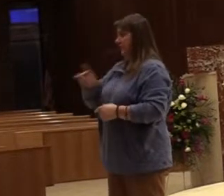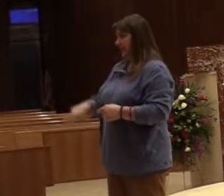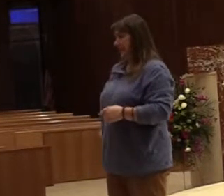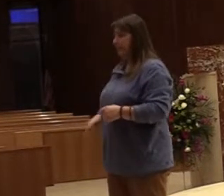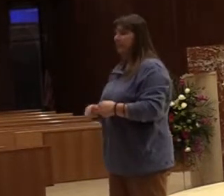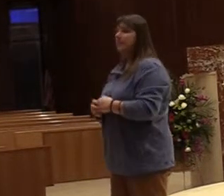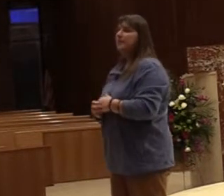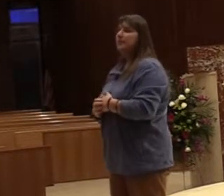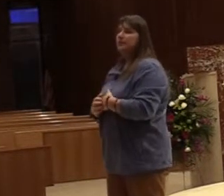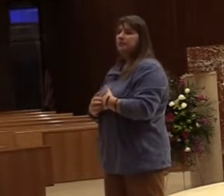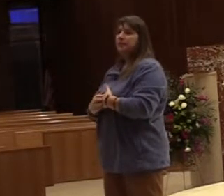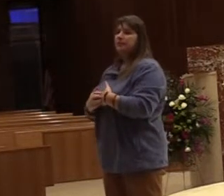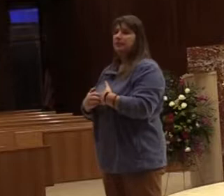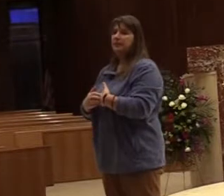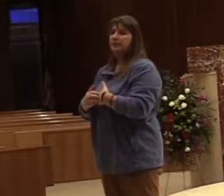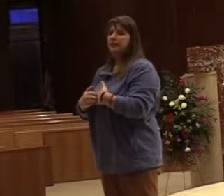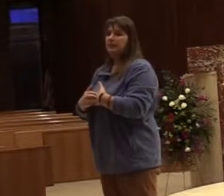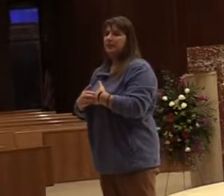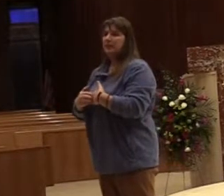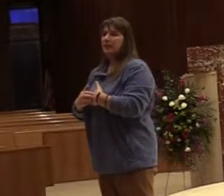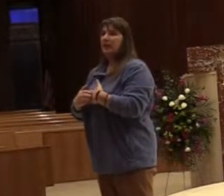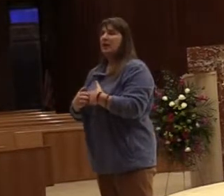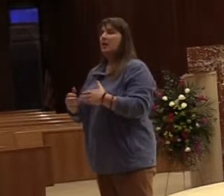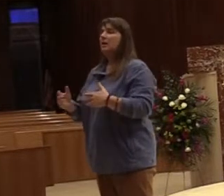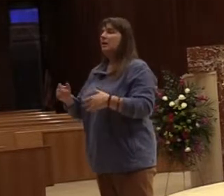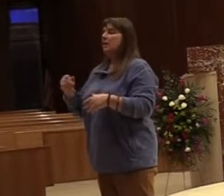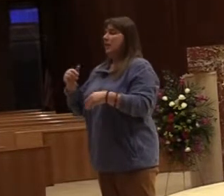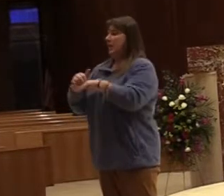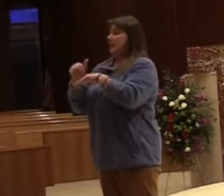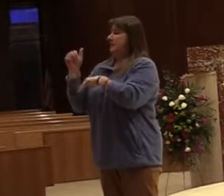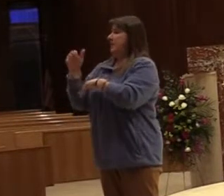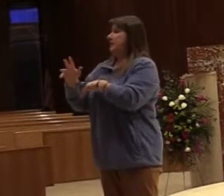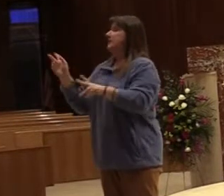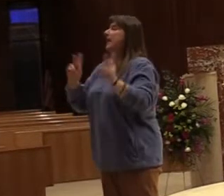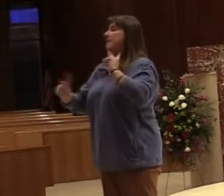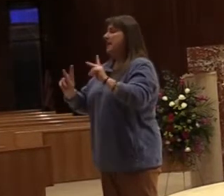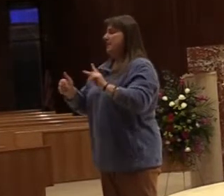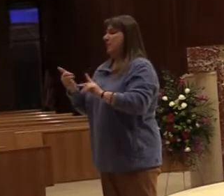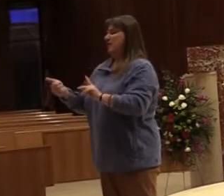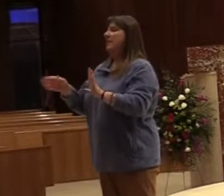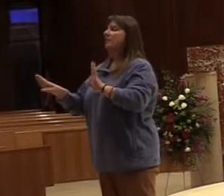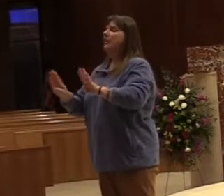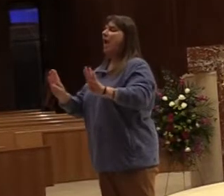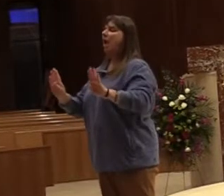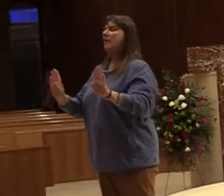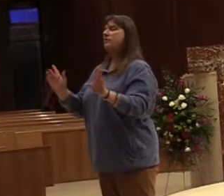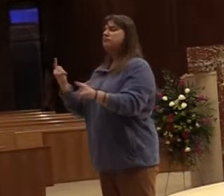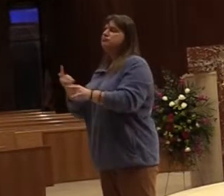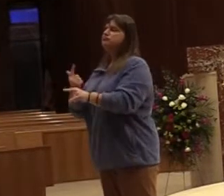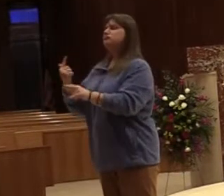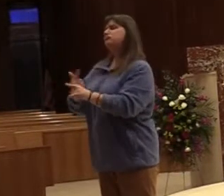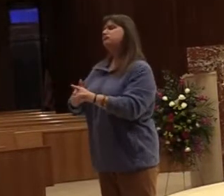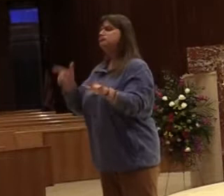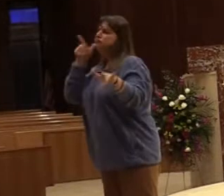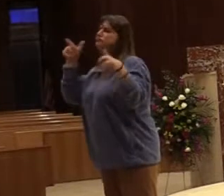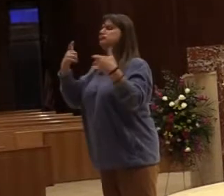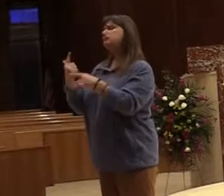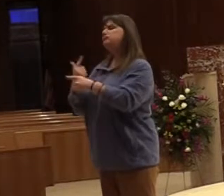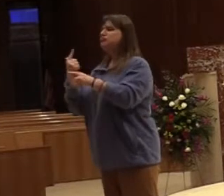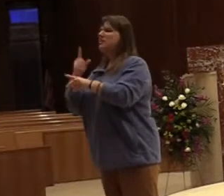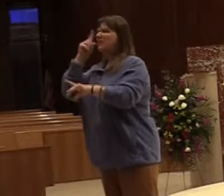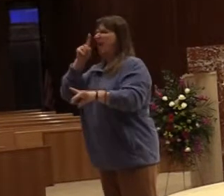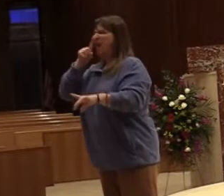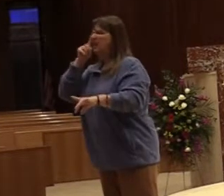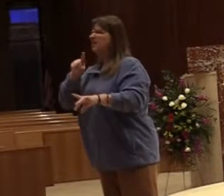sent agents pretending to be righteous who were to trap him in speech, in order to hand him over to the